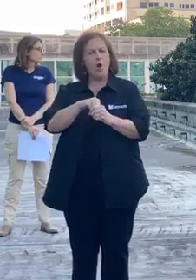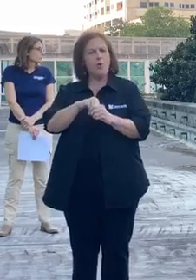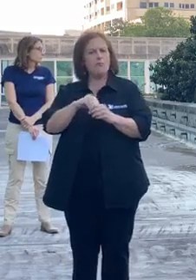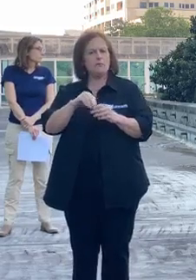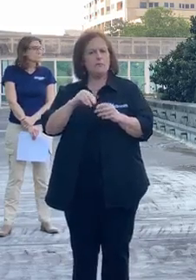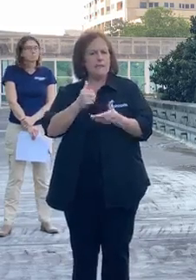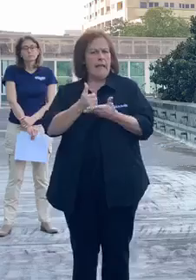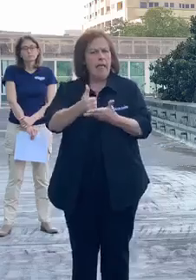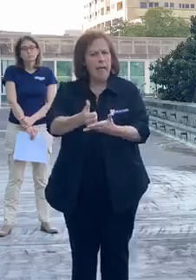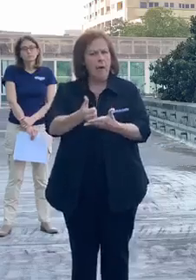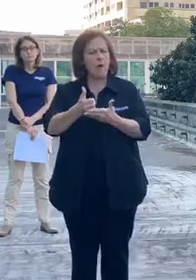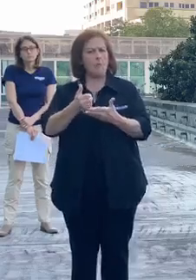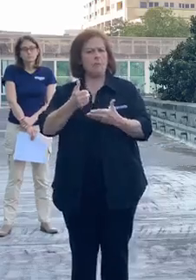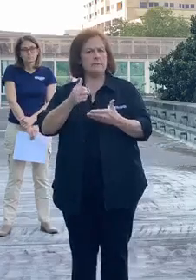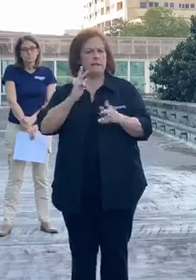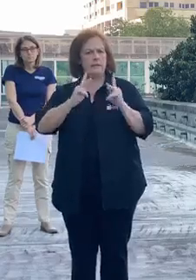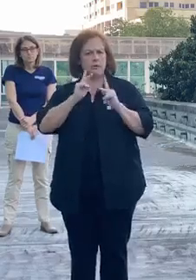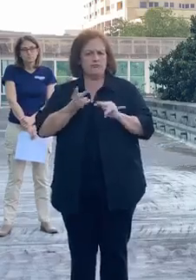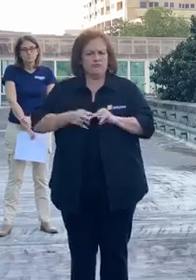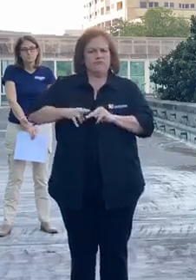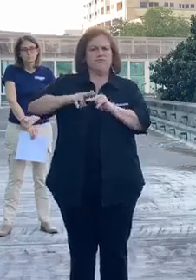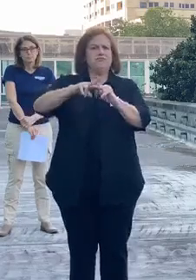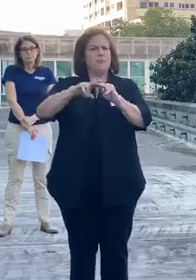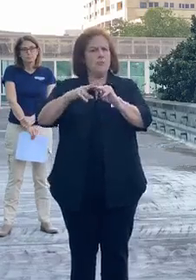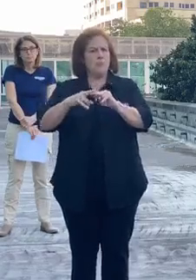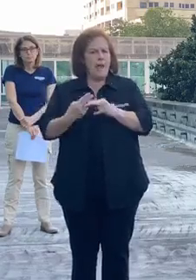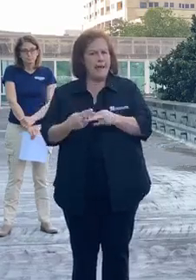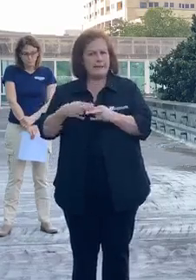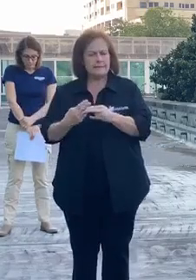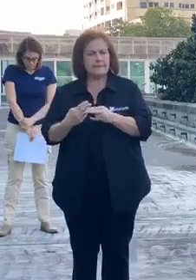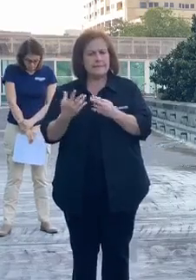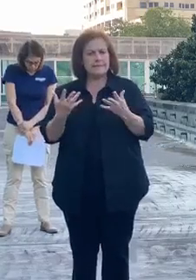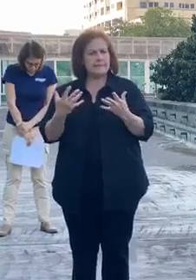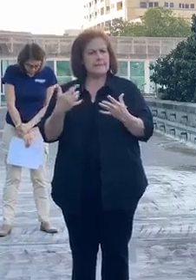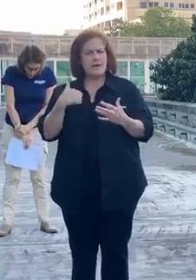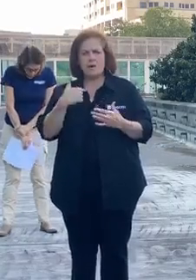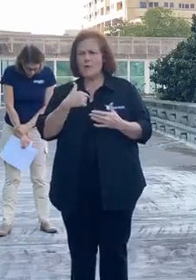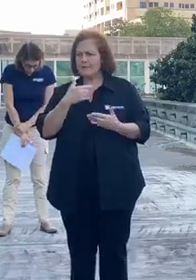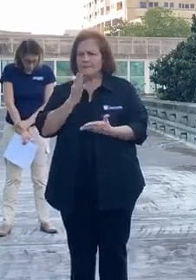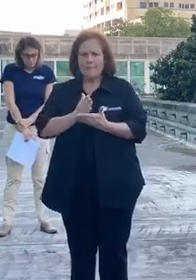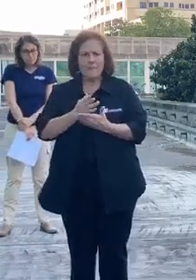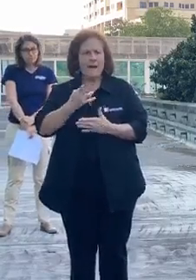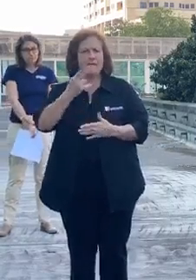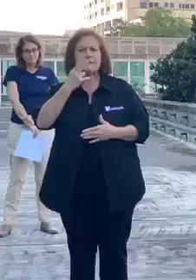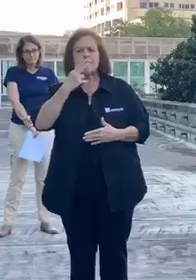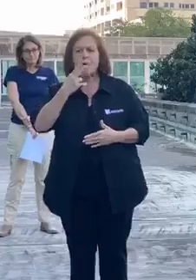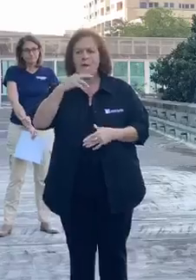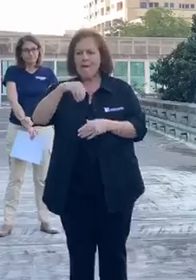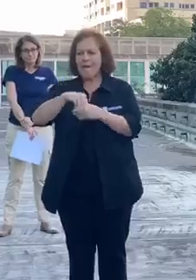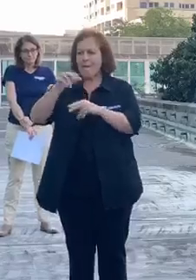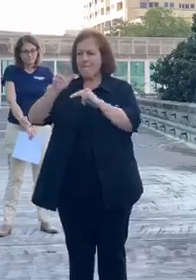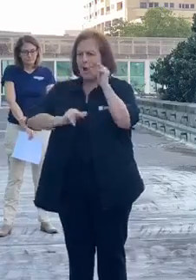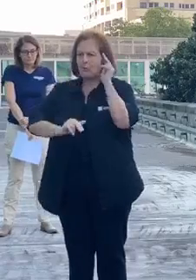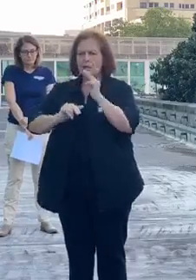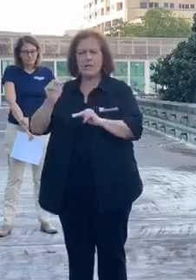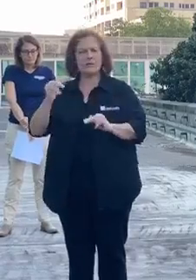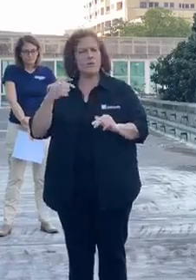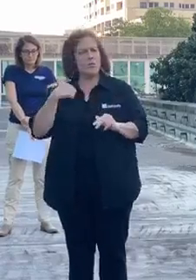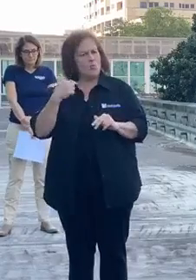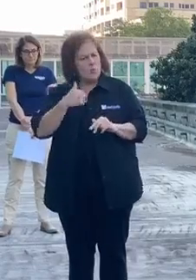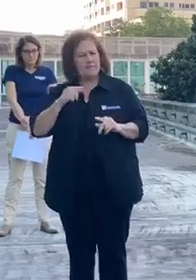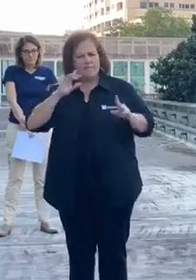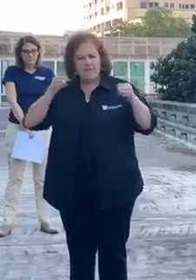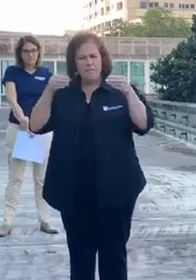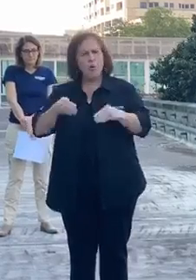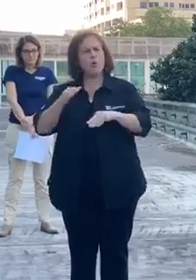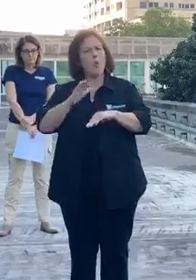obesity, that we're seeing chronic illness. It's the reason why we went smoke-free as a community. Again, being focused